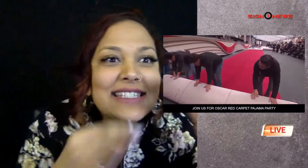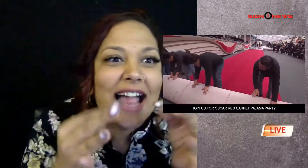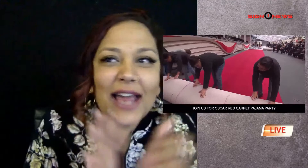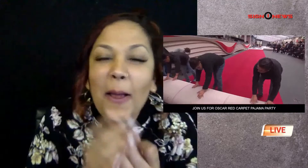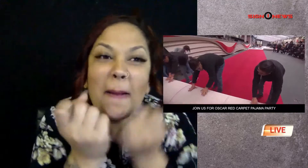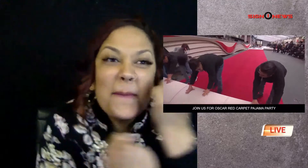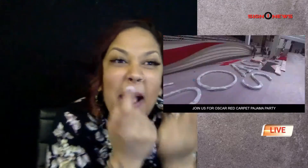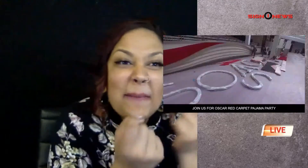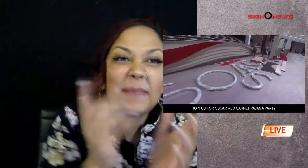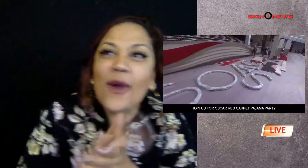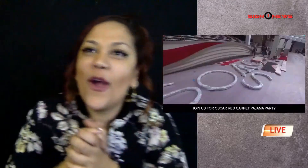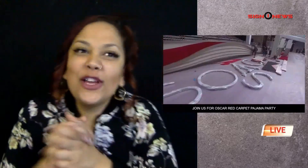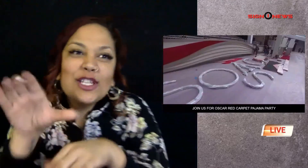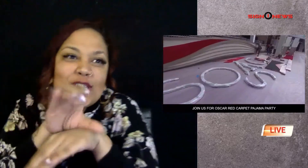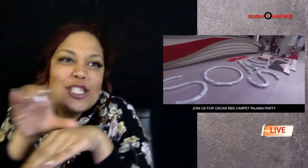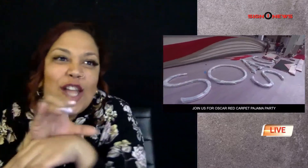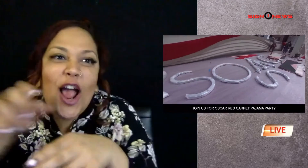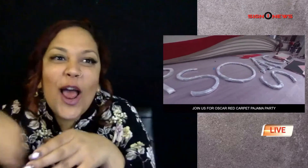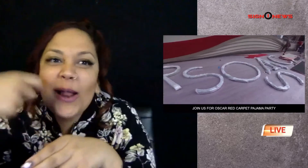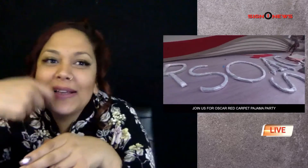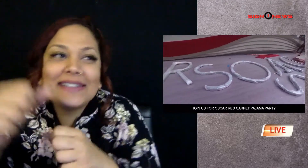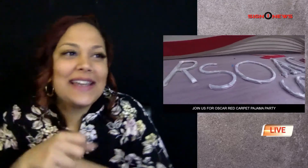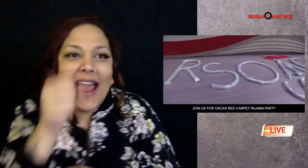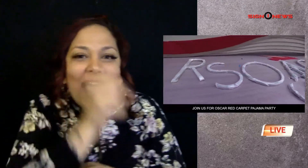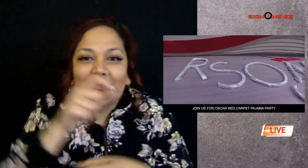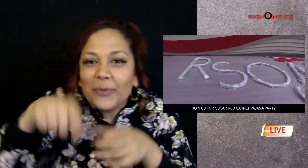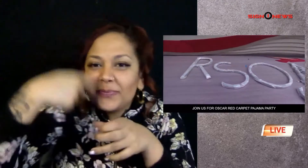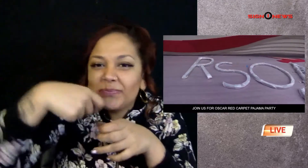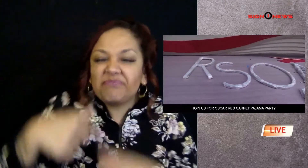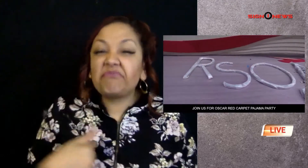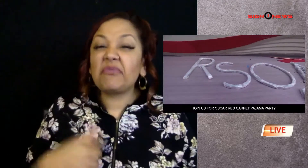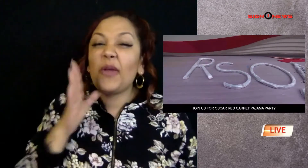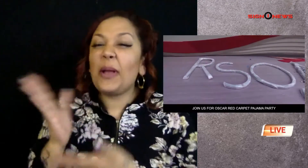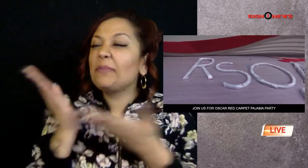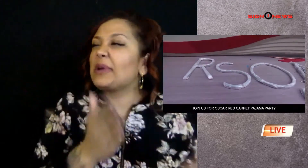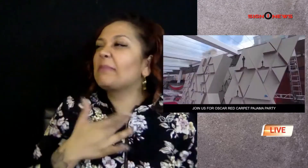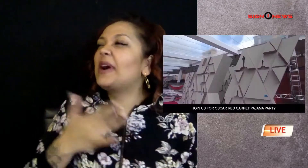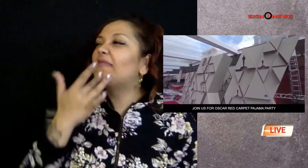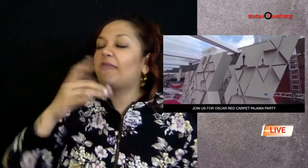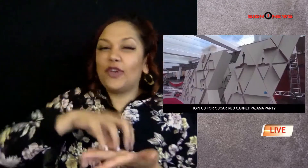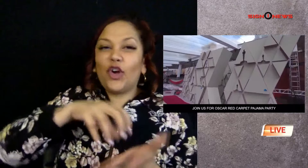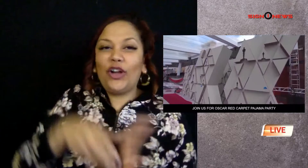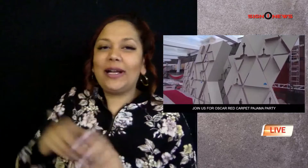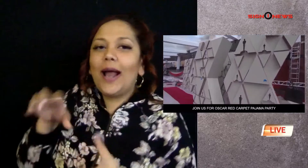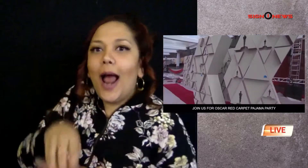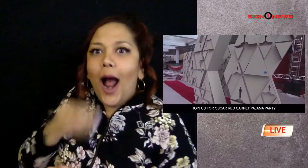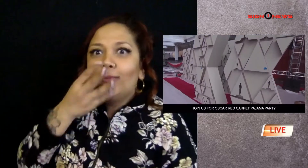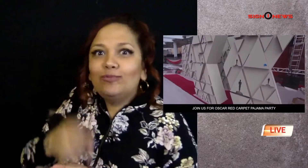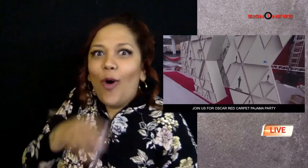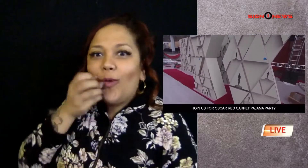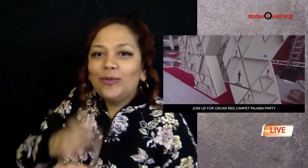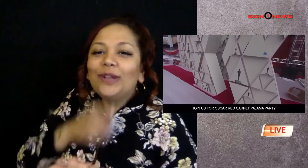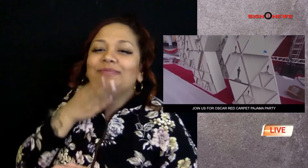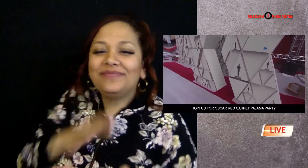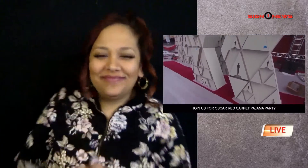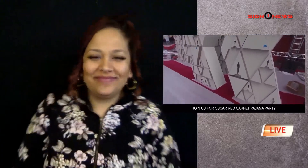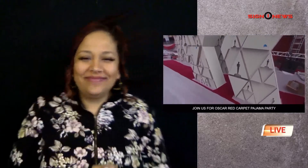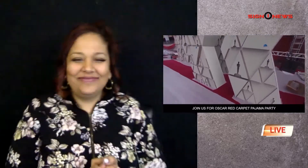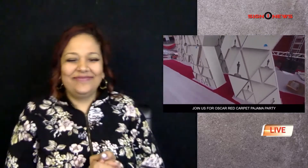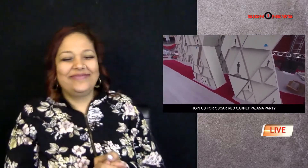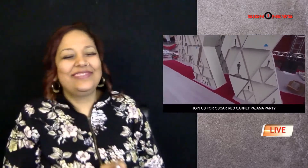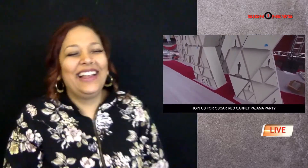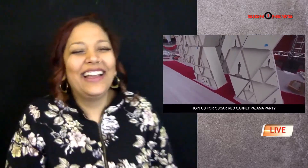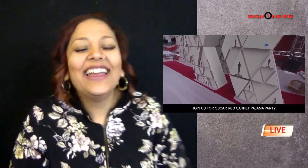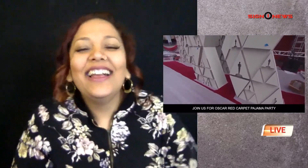hoodies, and don't forget the snacks. Popcorn, chocolate, ice cream. I think I'm going to bring my favorite cookies.